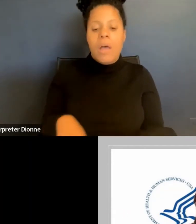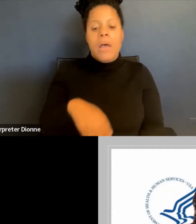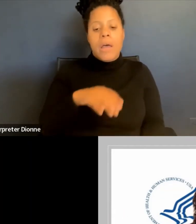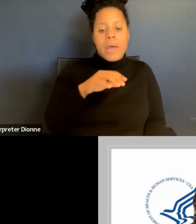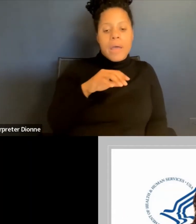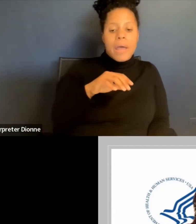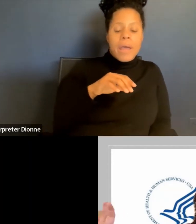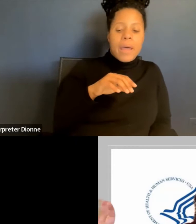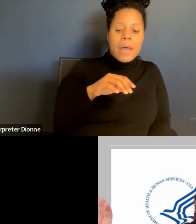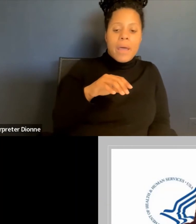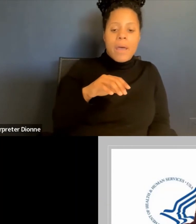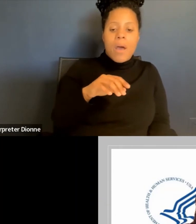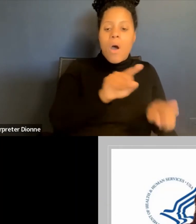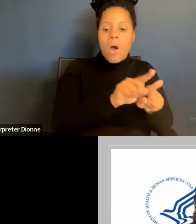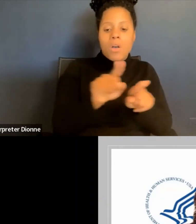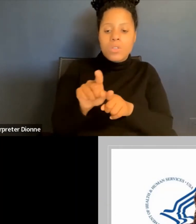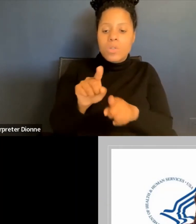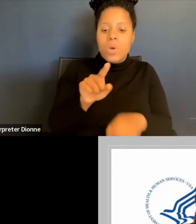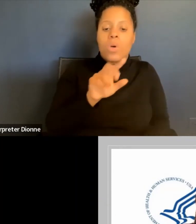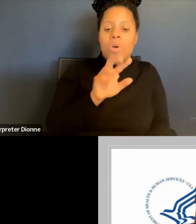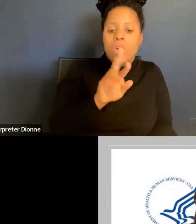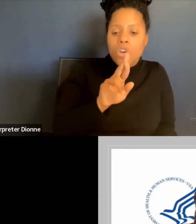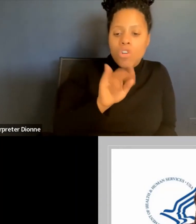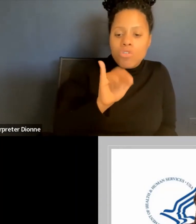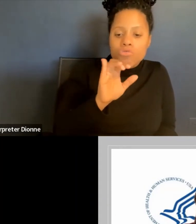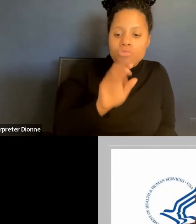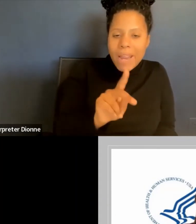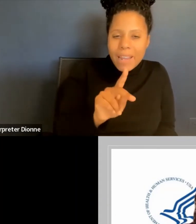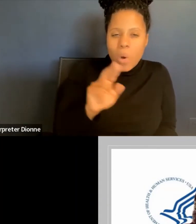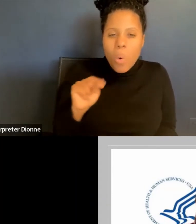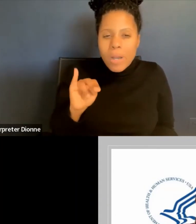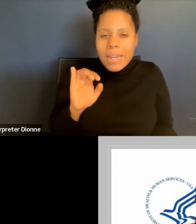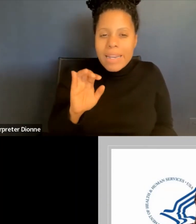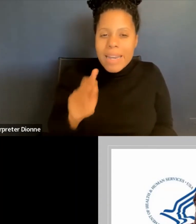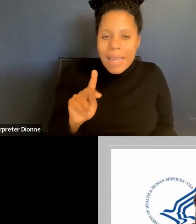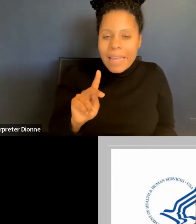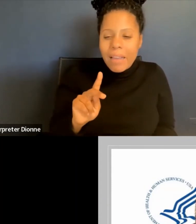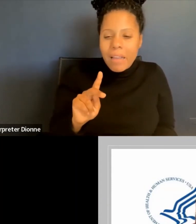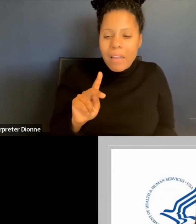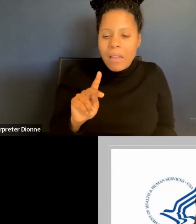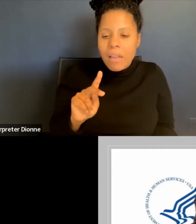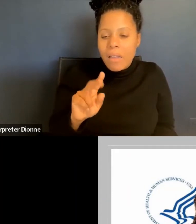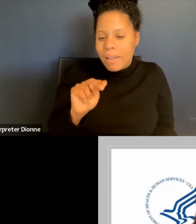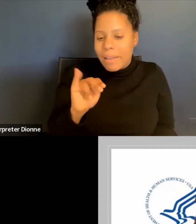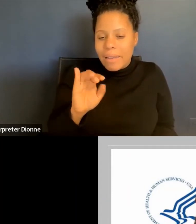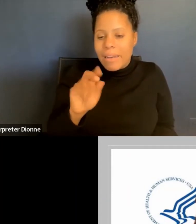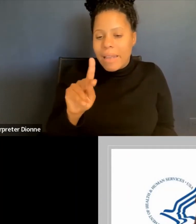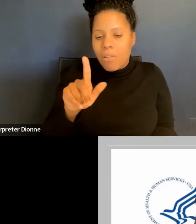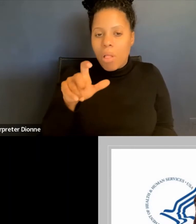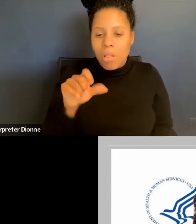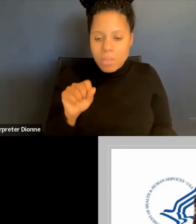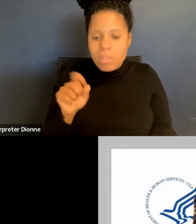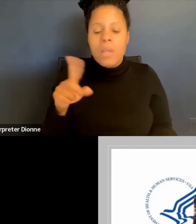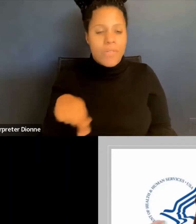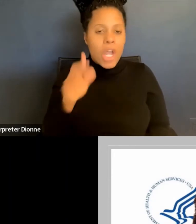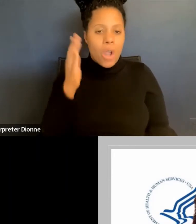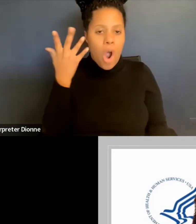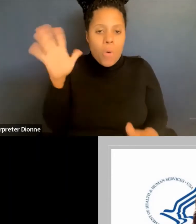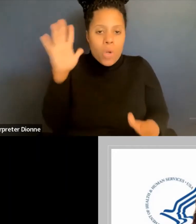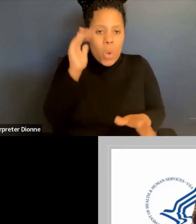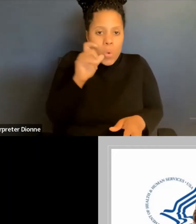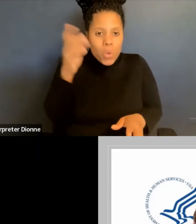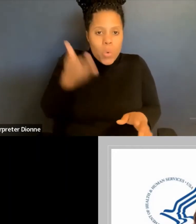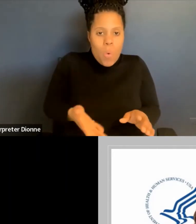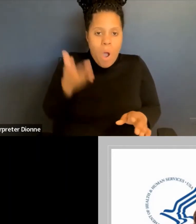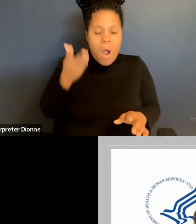recent call. So they know who y'all are. They shouldn't be surprised when they hear from you. And as Michelle